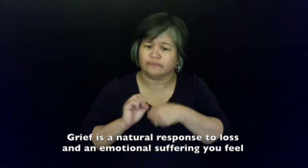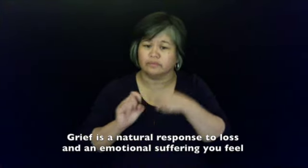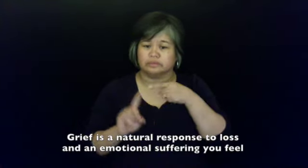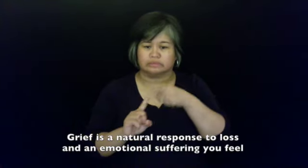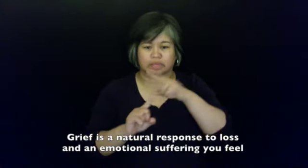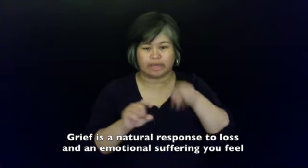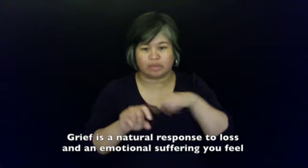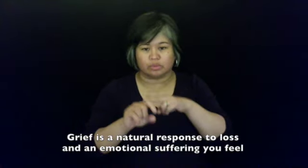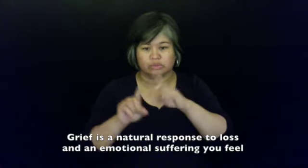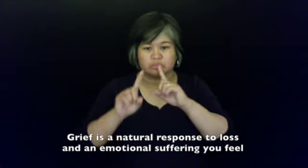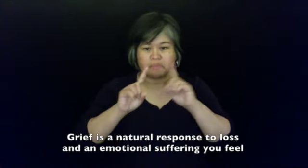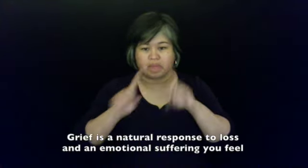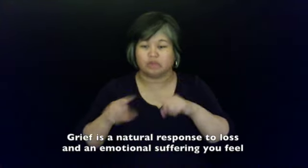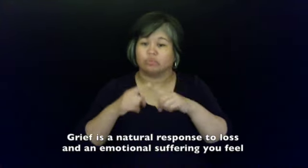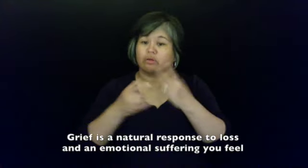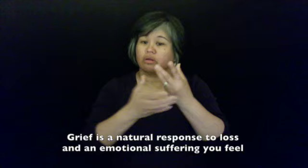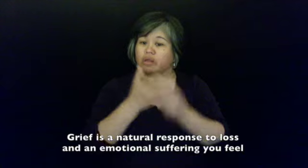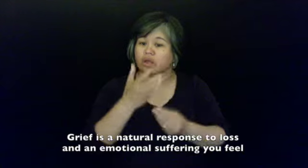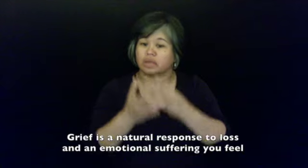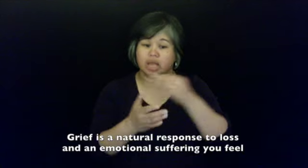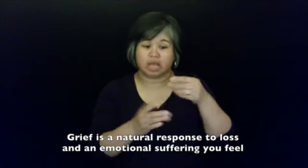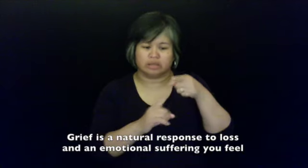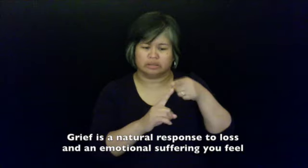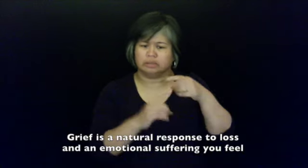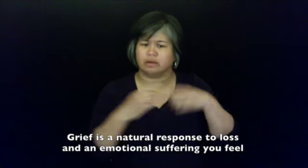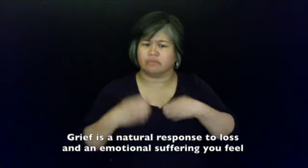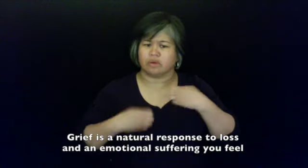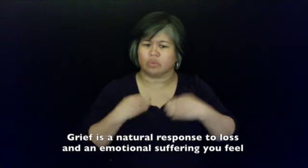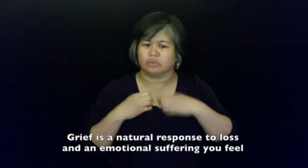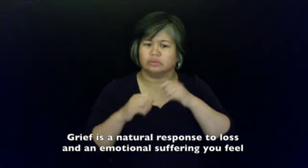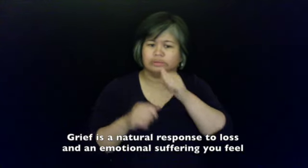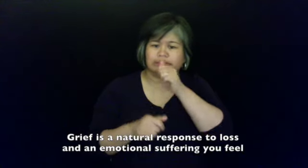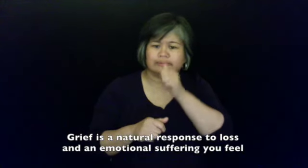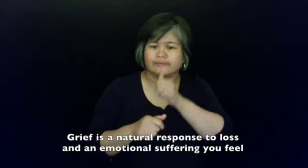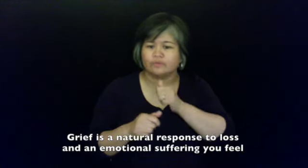Grief is a natural response to a loss and emotional suffering you feel.